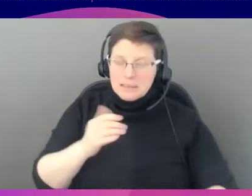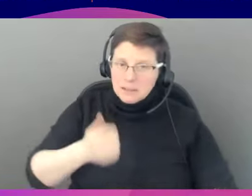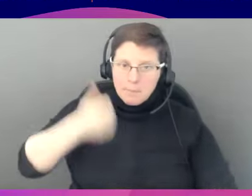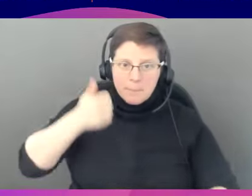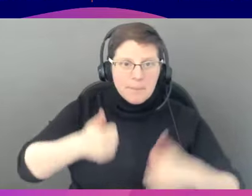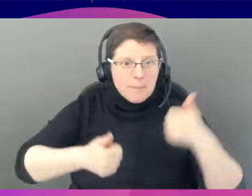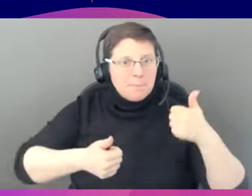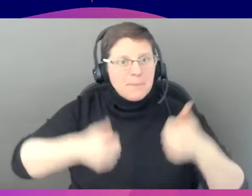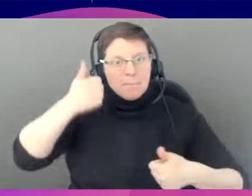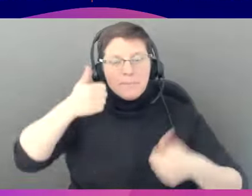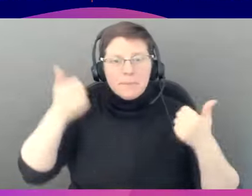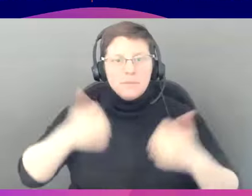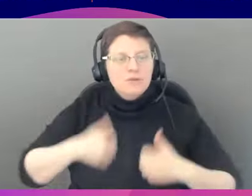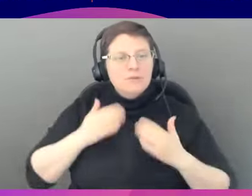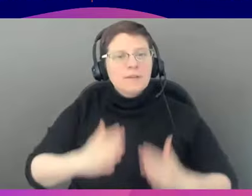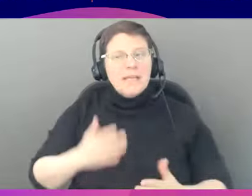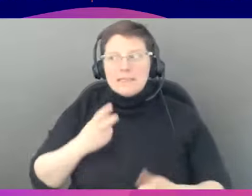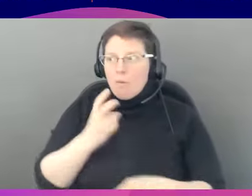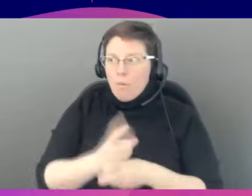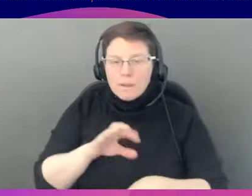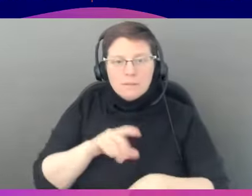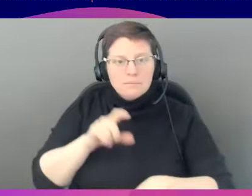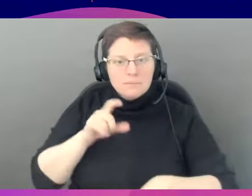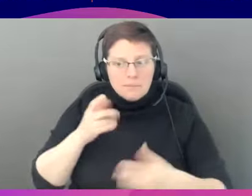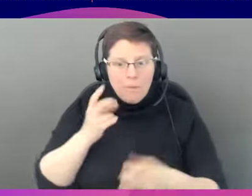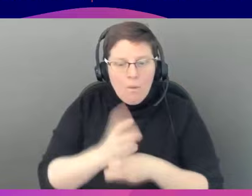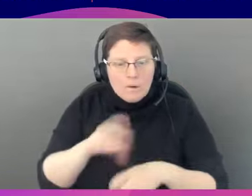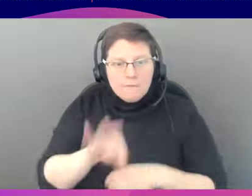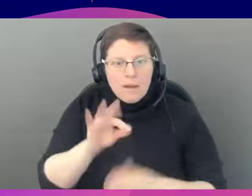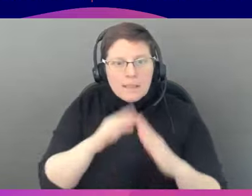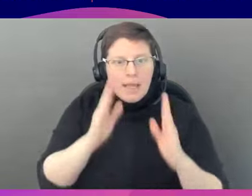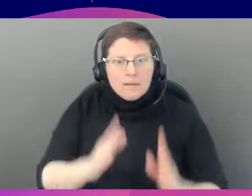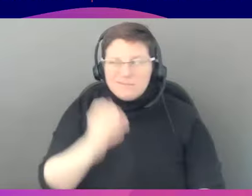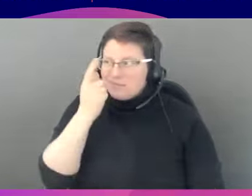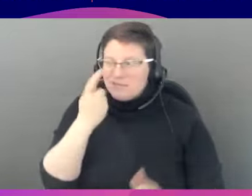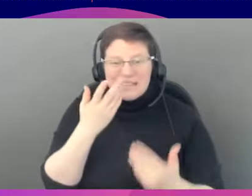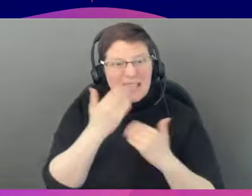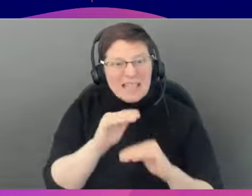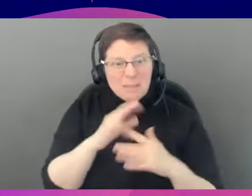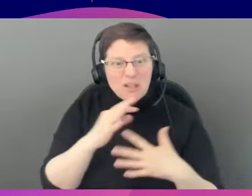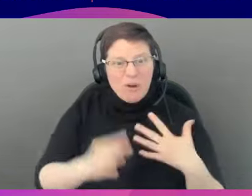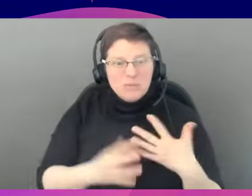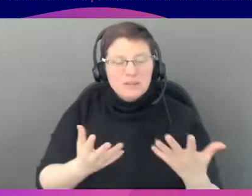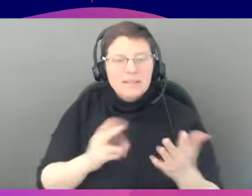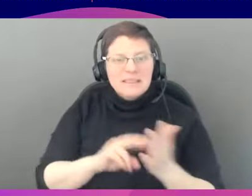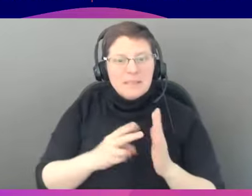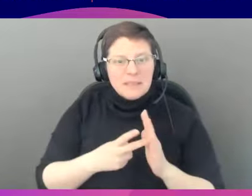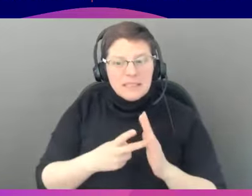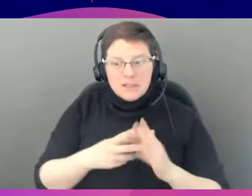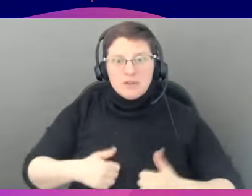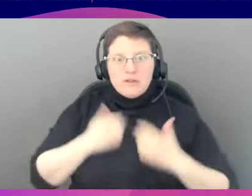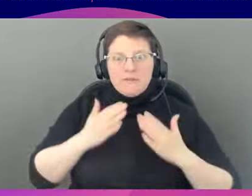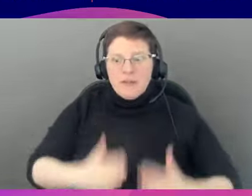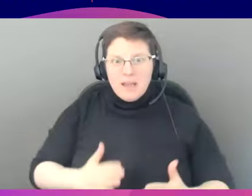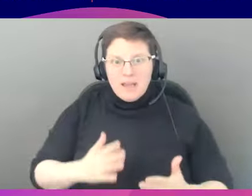will experience a lot of difficulty in finding housing because there are limited options out there. And this further keeps survivors